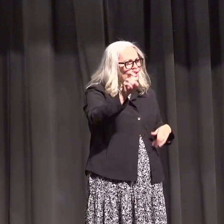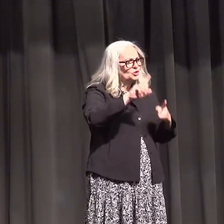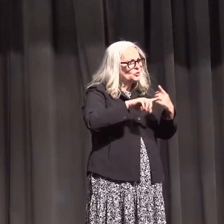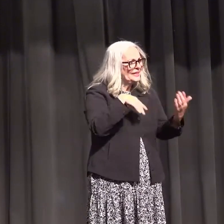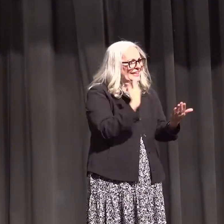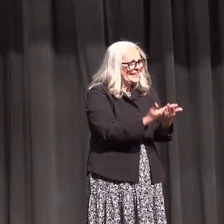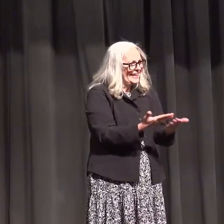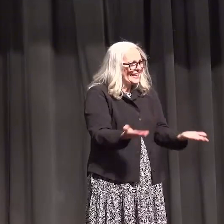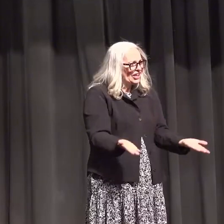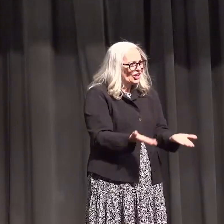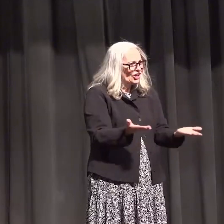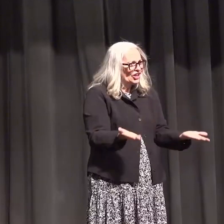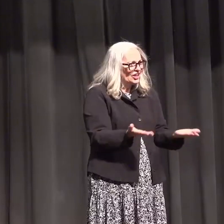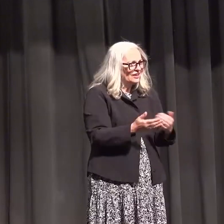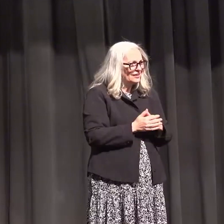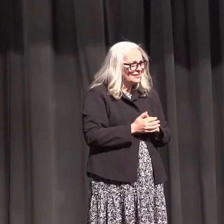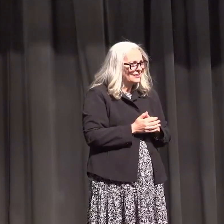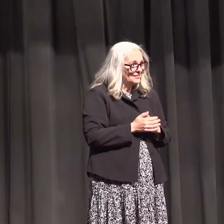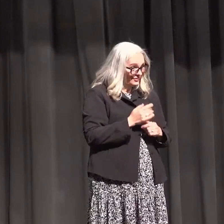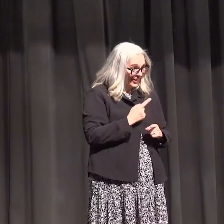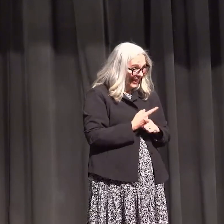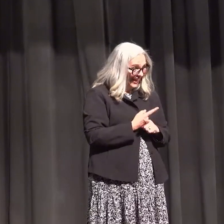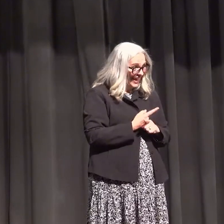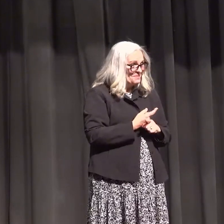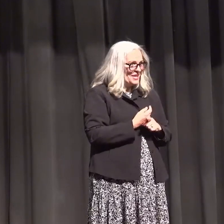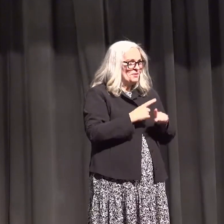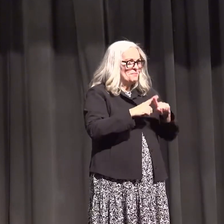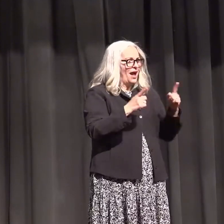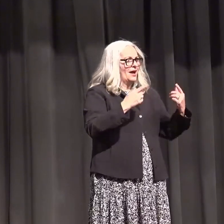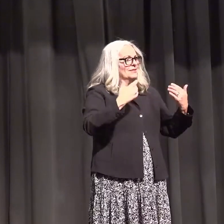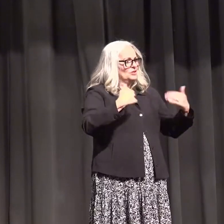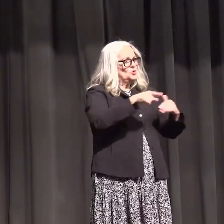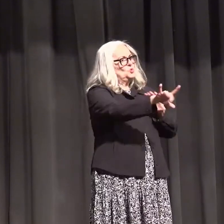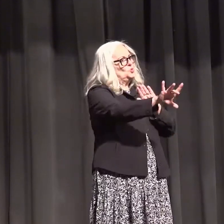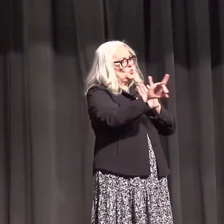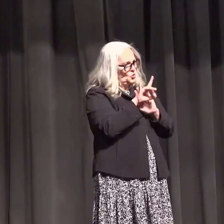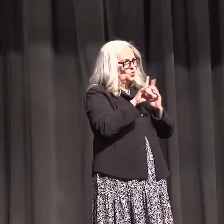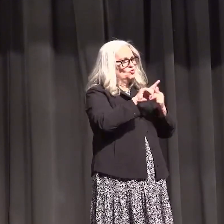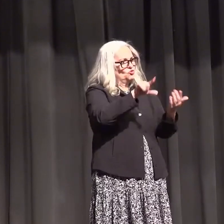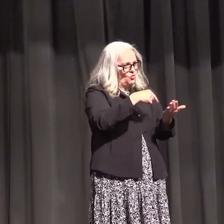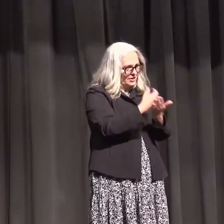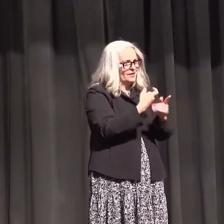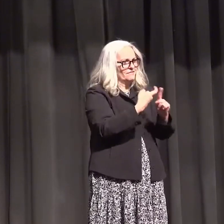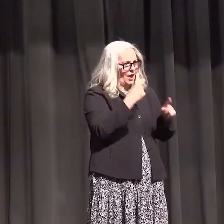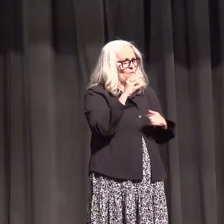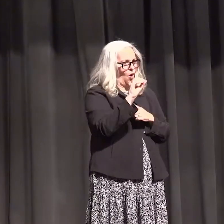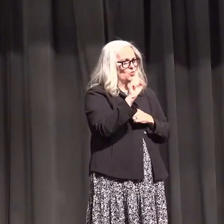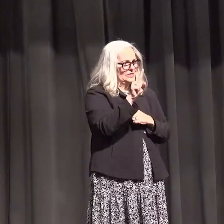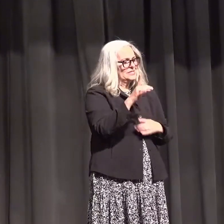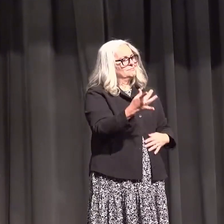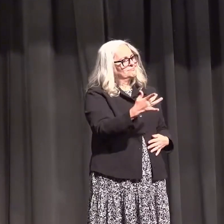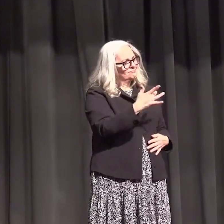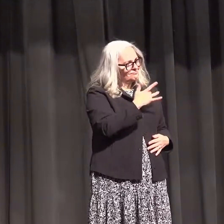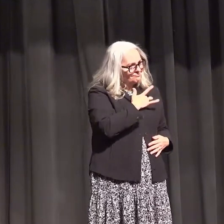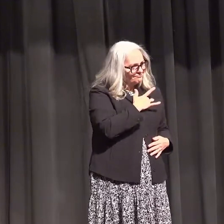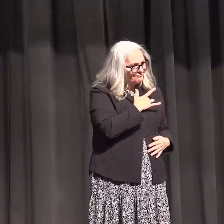You are on a journey and have arrived here at Oregon School for the Deaf, correct? But you have chosen to graduate